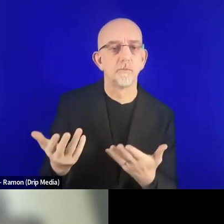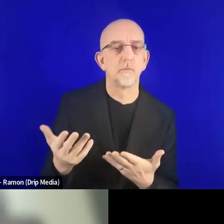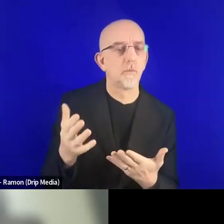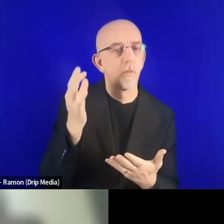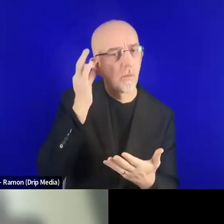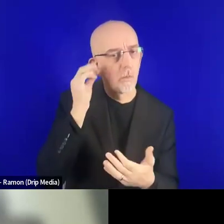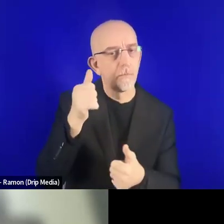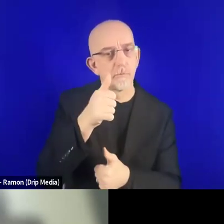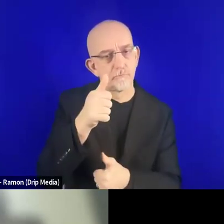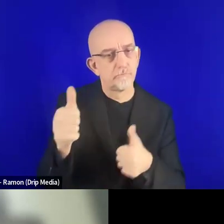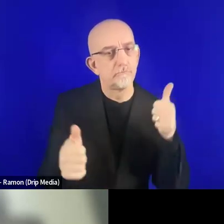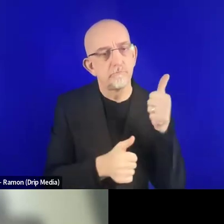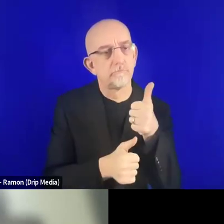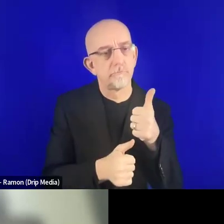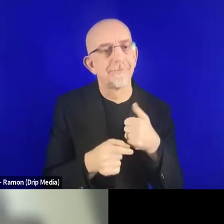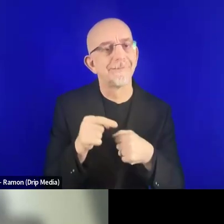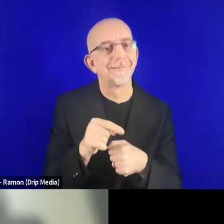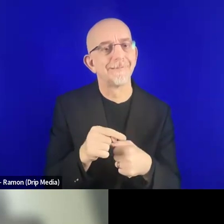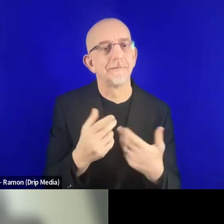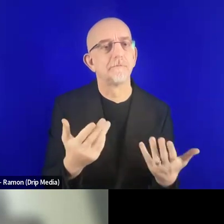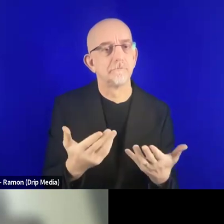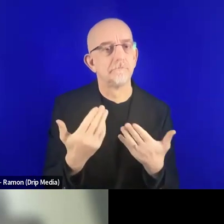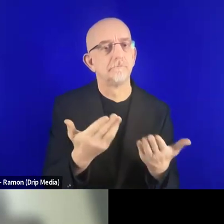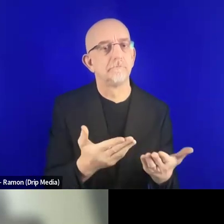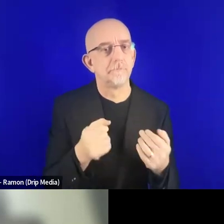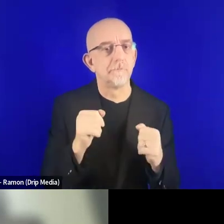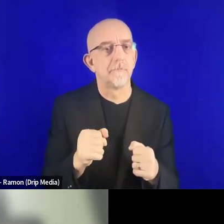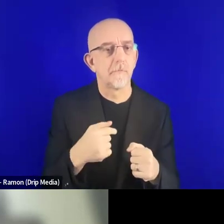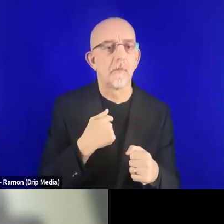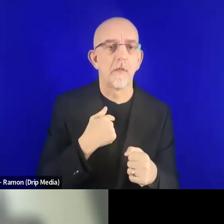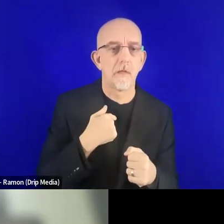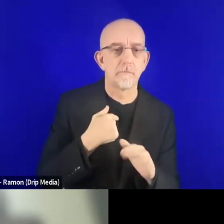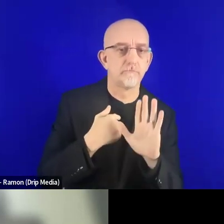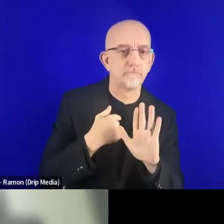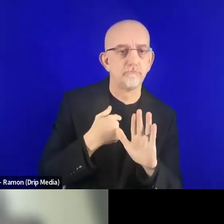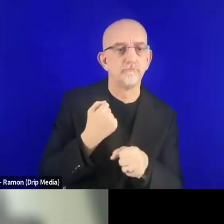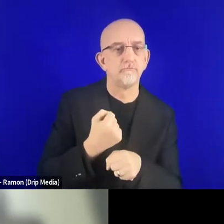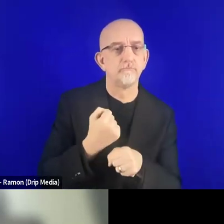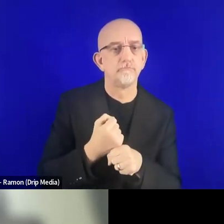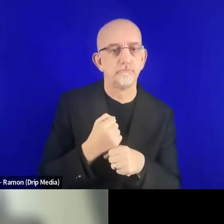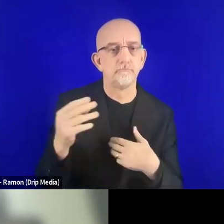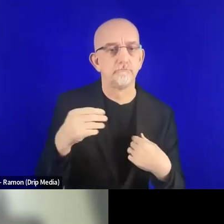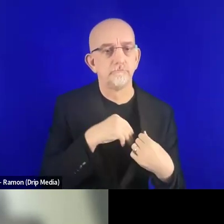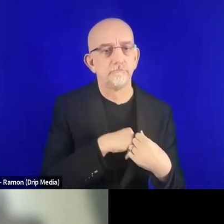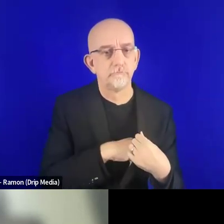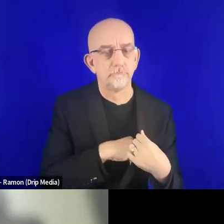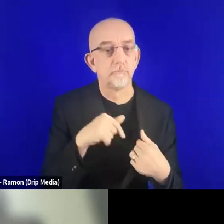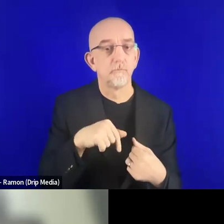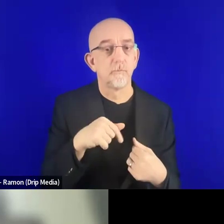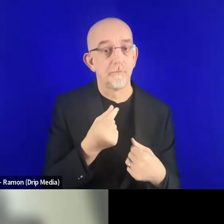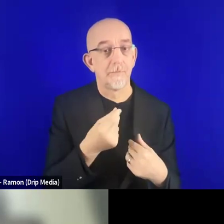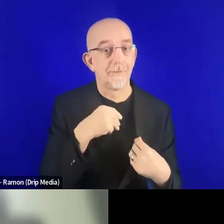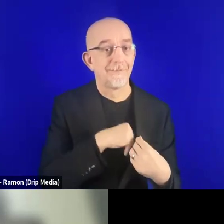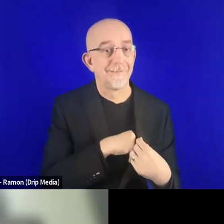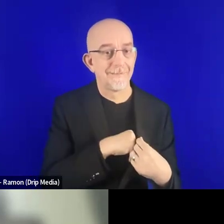Corporation. We have been engaging with MG Narega since the last 12 years, and we have had a range of projects which have been, let's